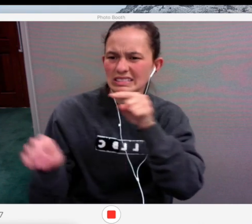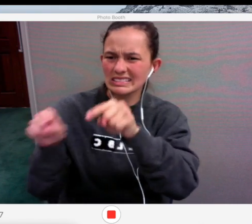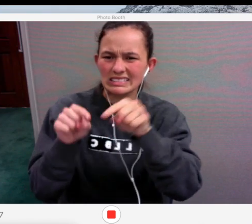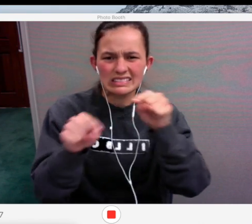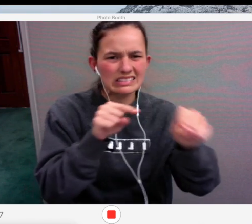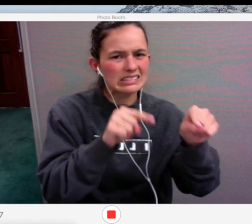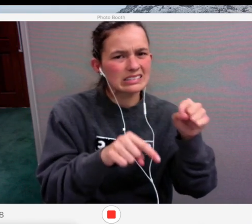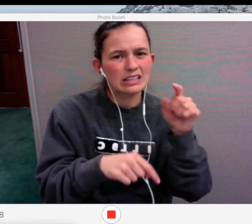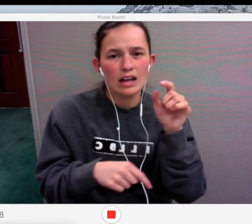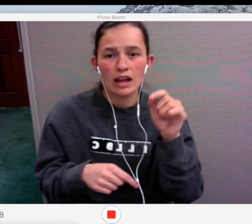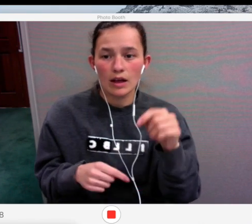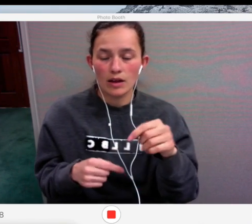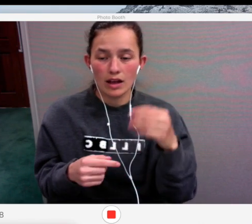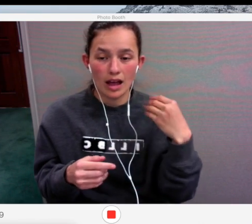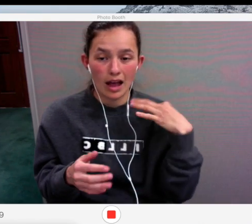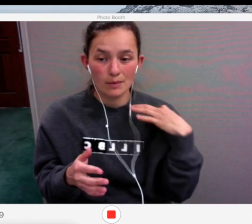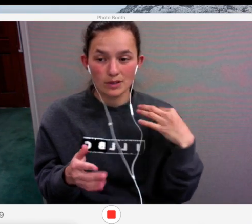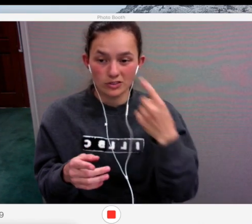job that you're applying for.